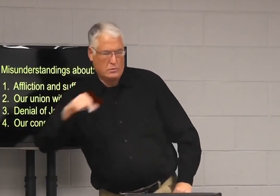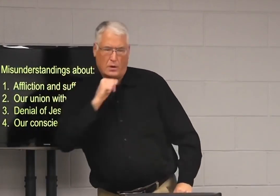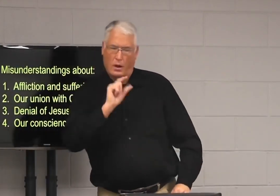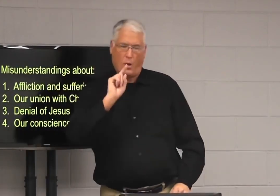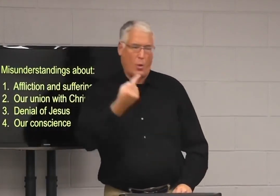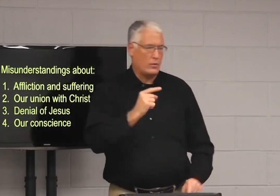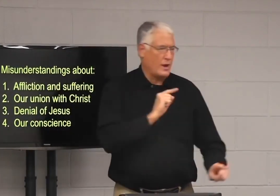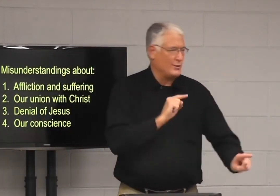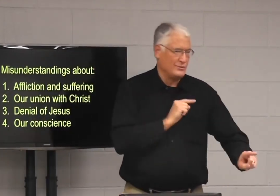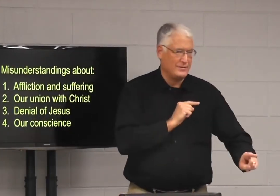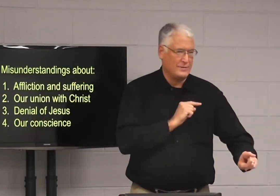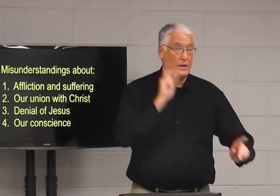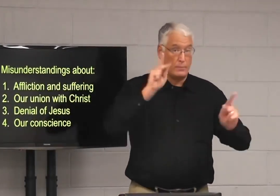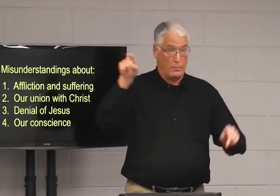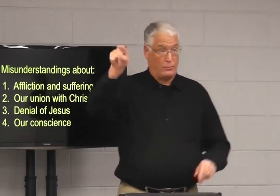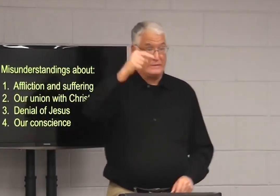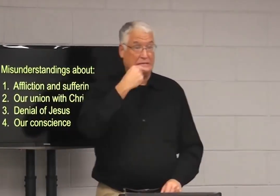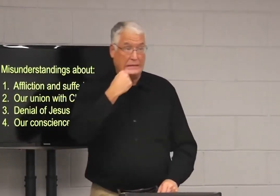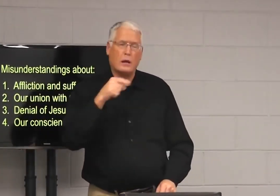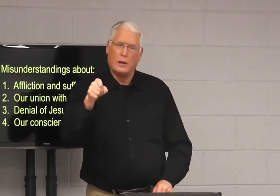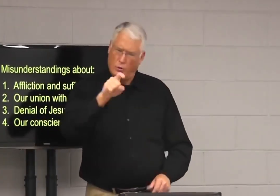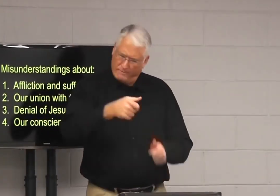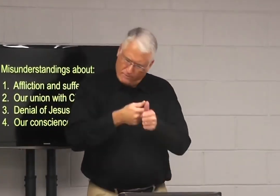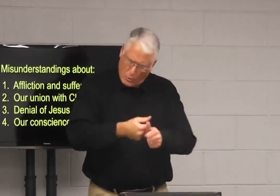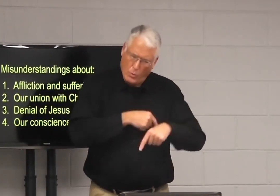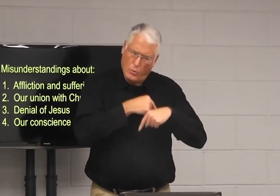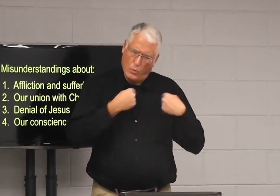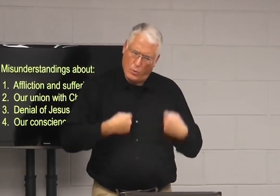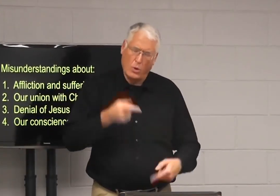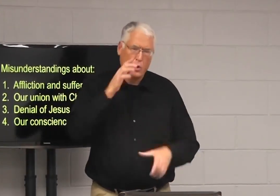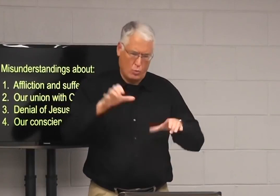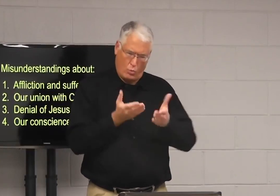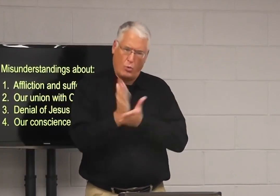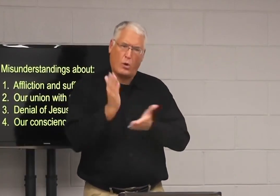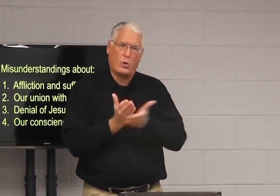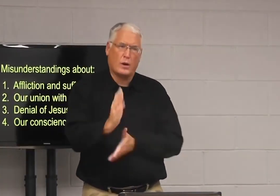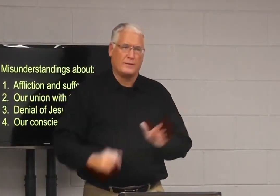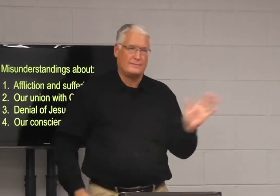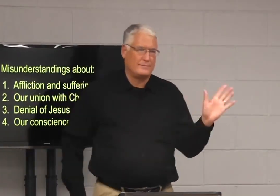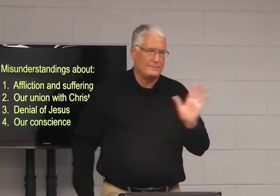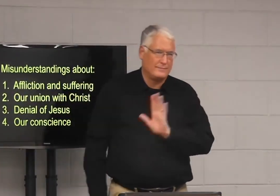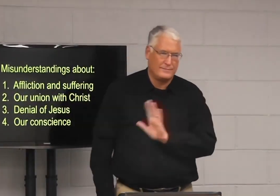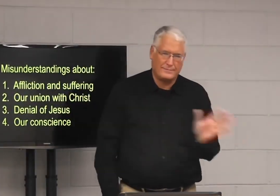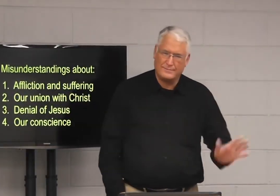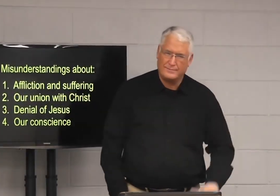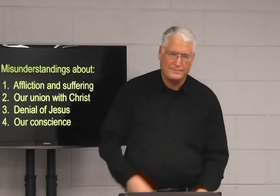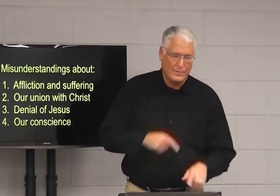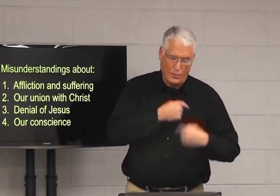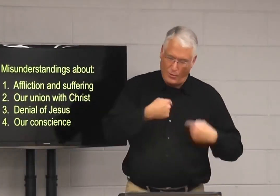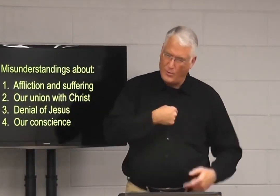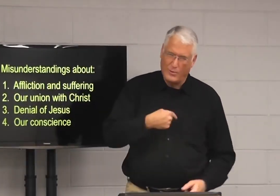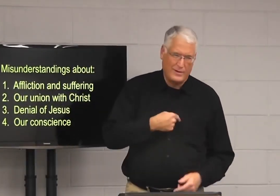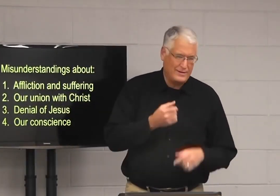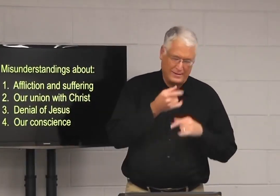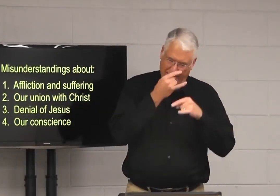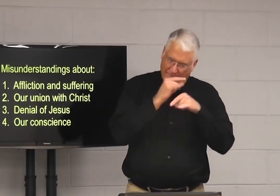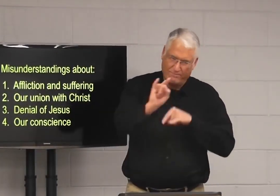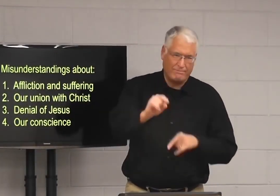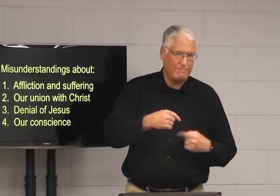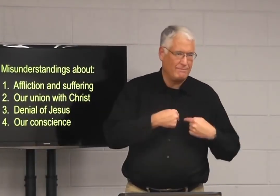God's word makes it clear, not just our conscience. You know, when you say it's okay to follow your heart, that's not okay.